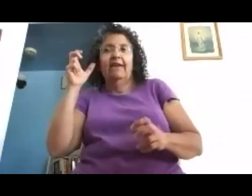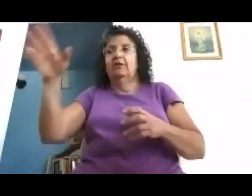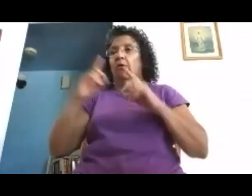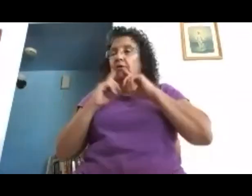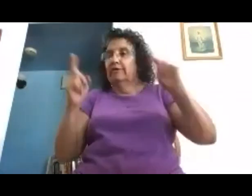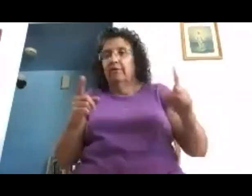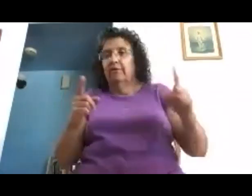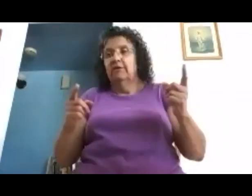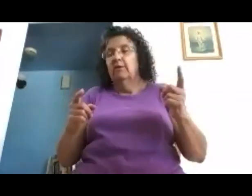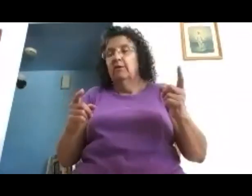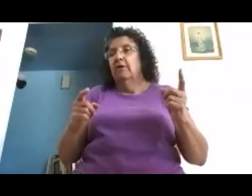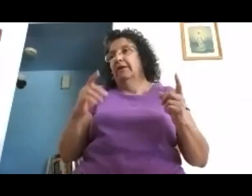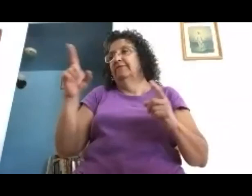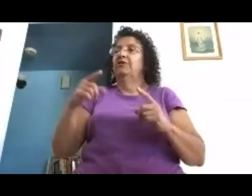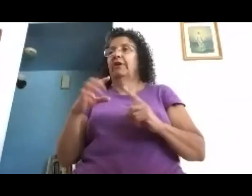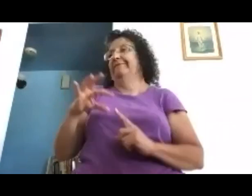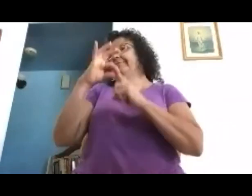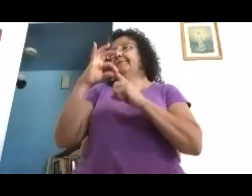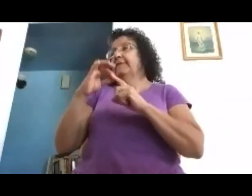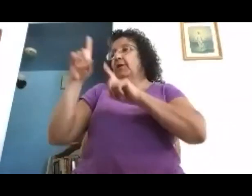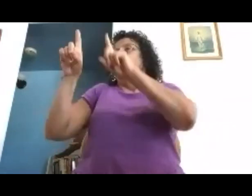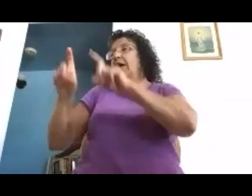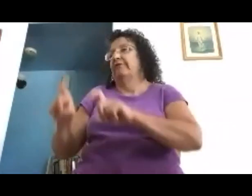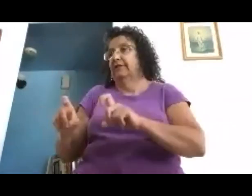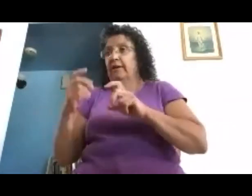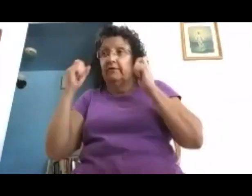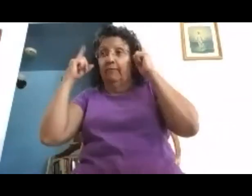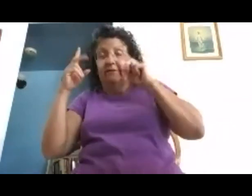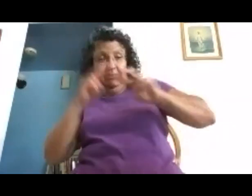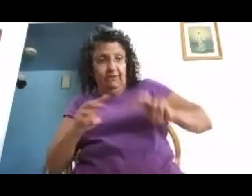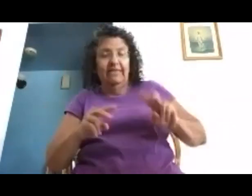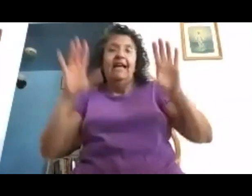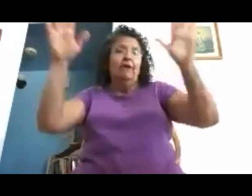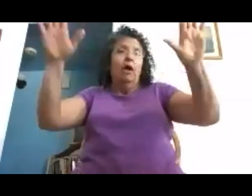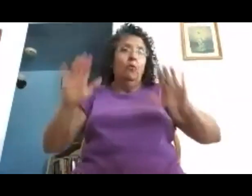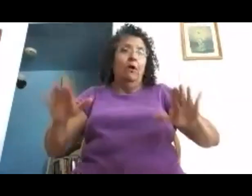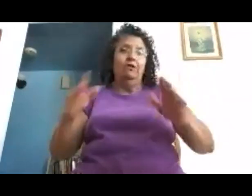surprises that you observe. Have a good week, Miles Mustangs. I'll see you later.